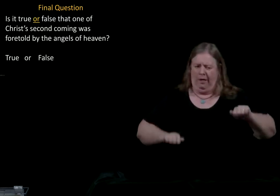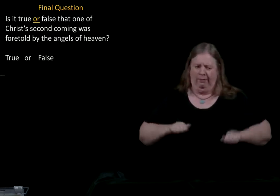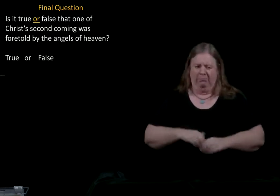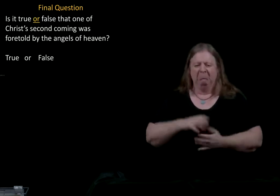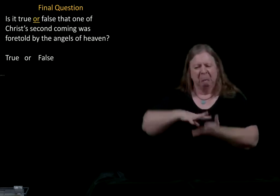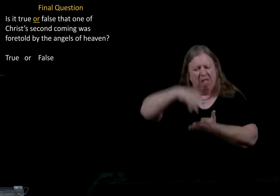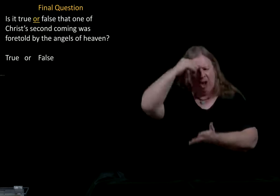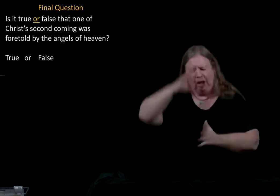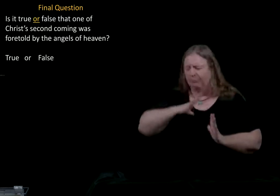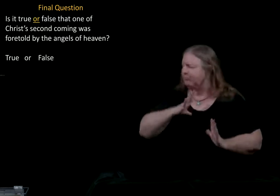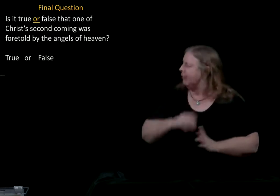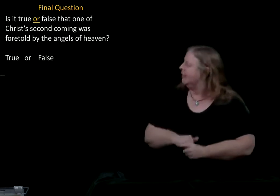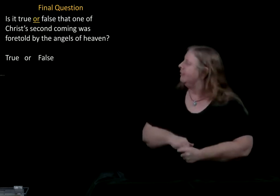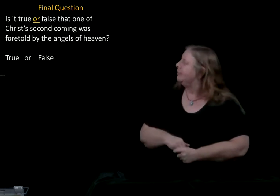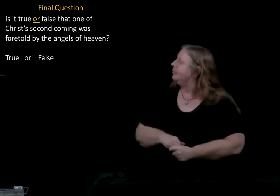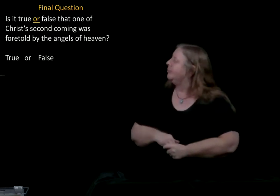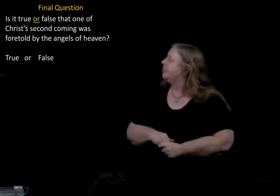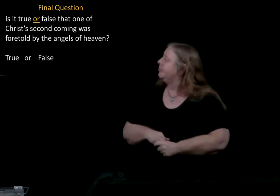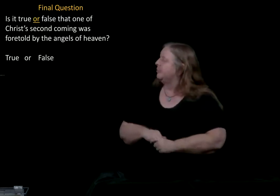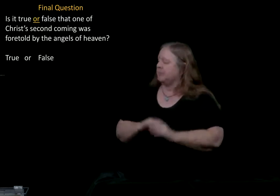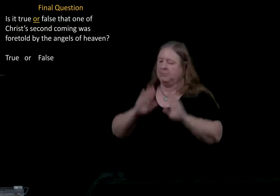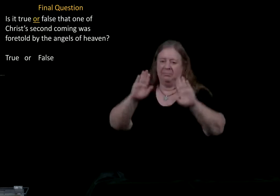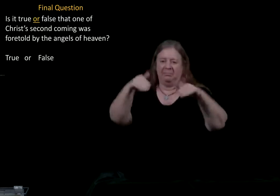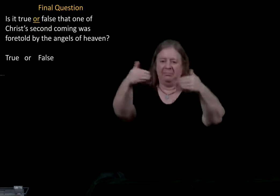Who's not sure? That's fine.